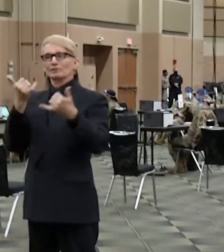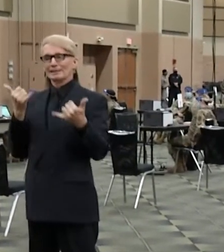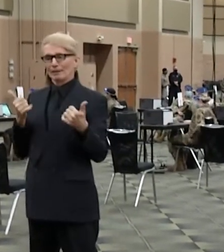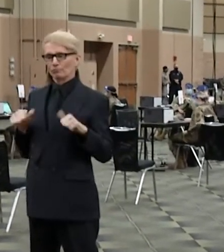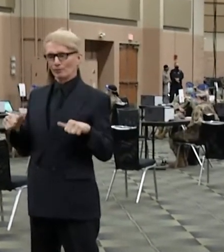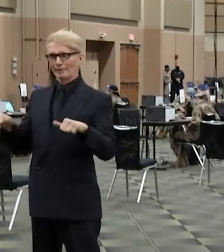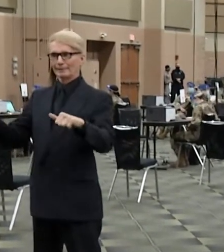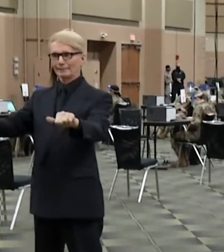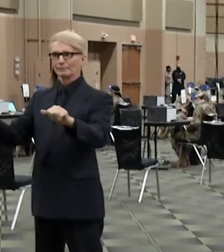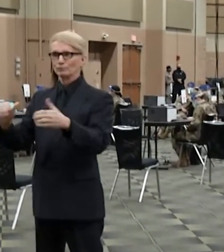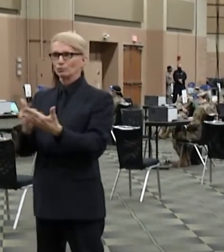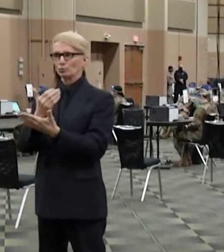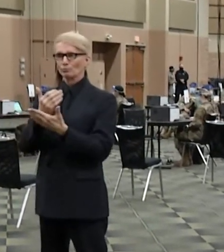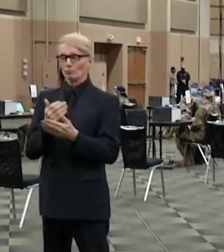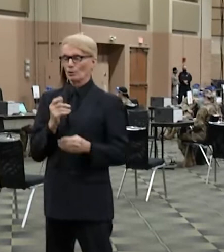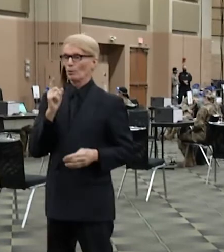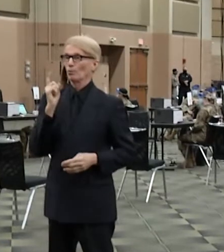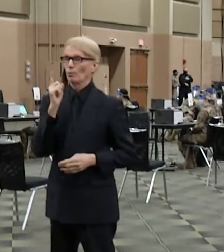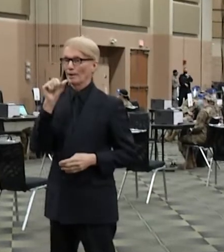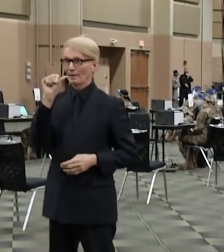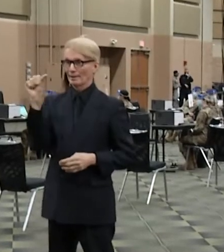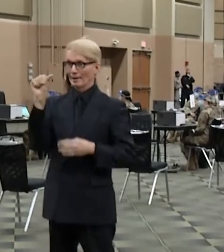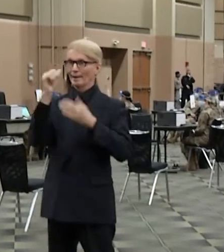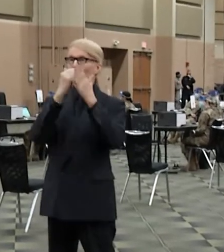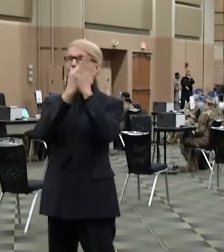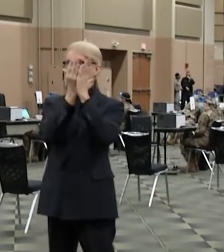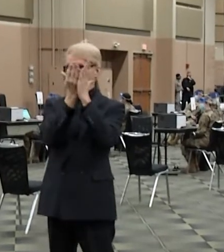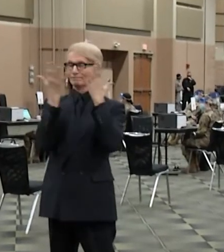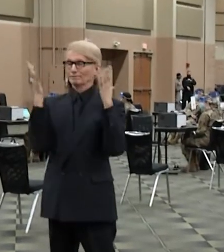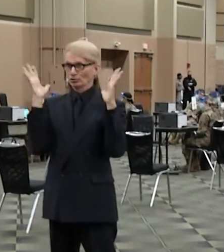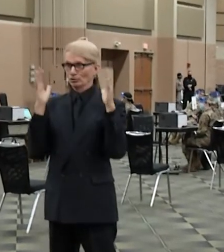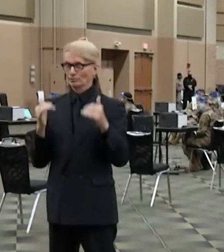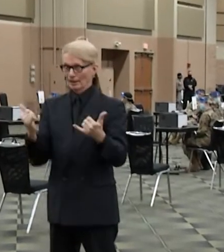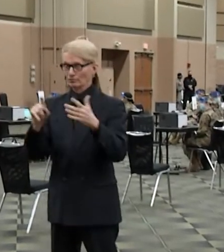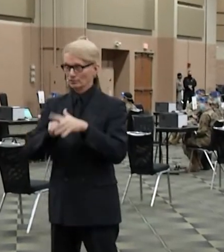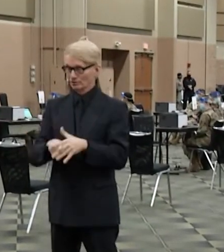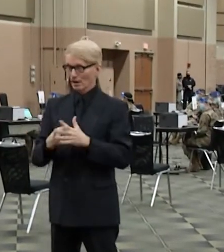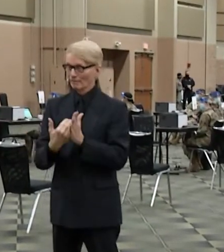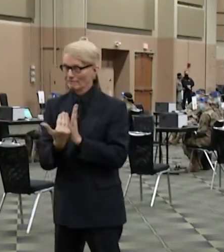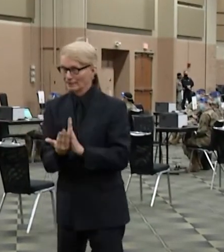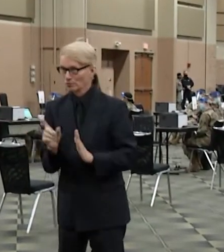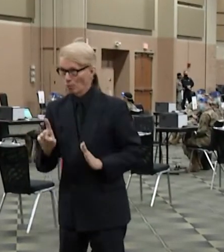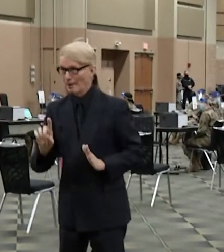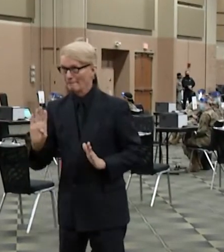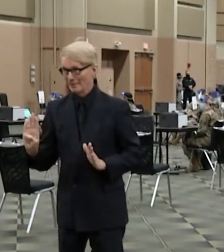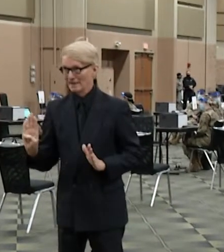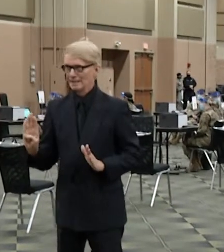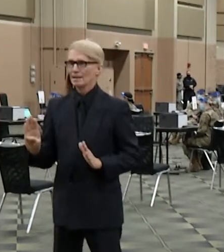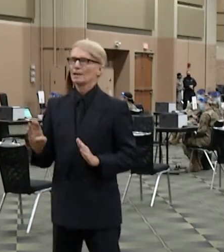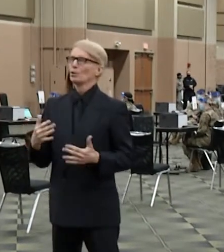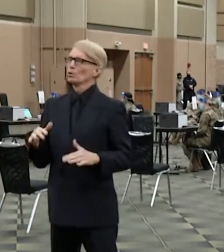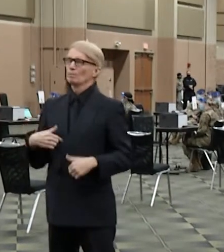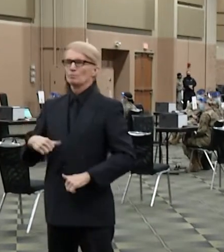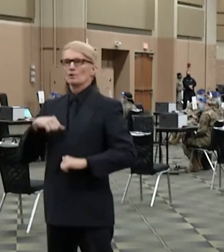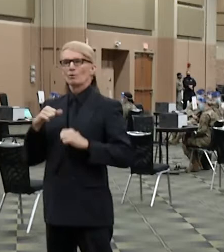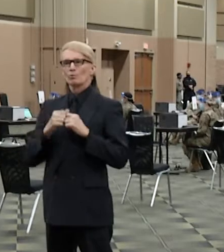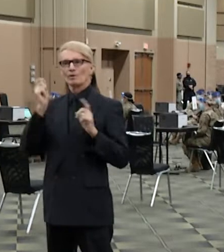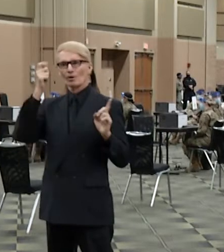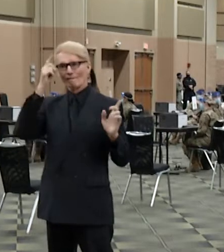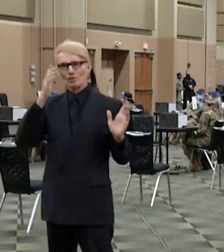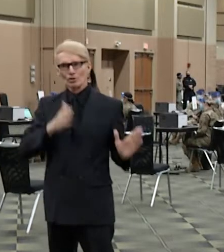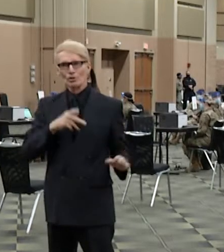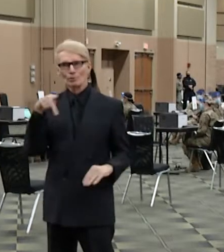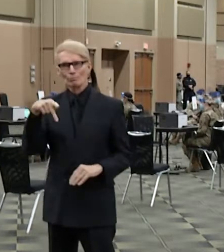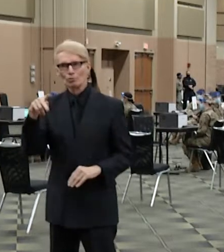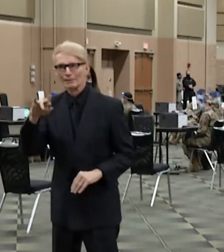we continue Phase 1A vaccinations and begin Phase 1B, I'm proud to be standing here with Governor Prtizker and